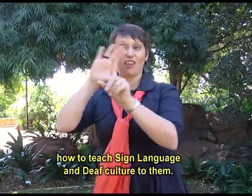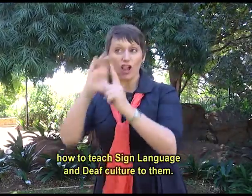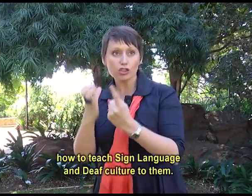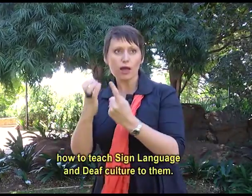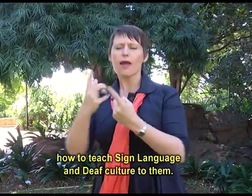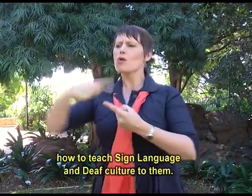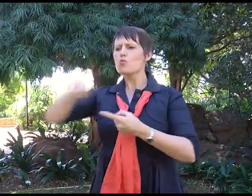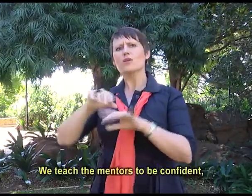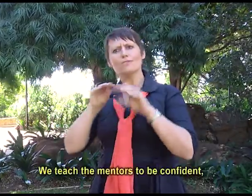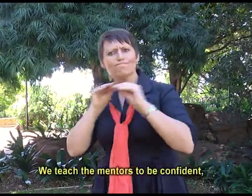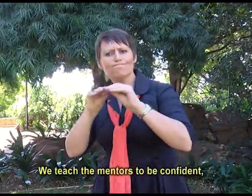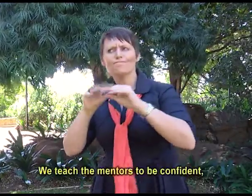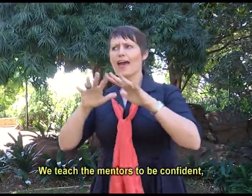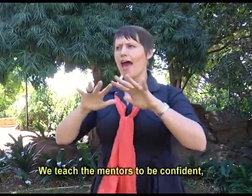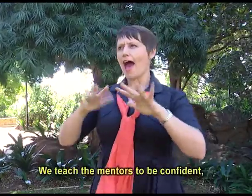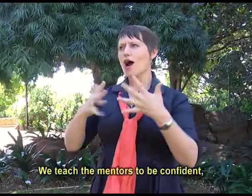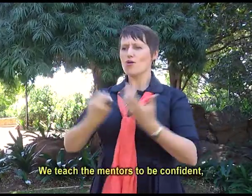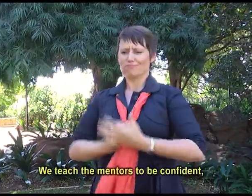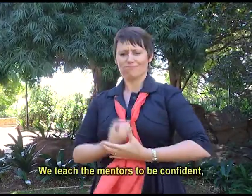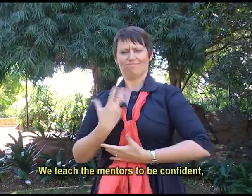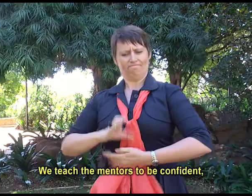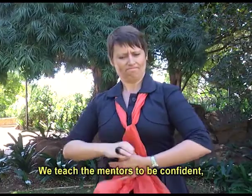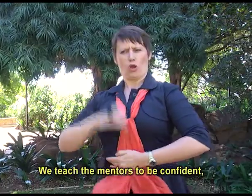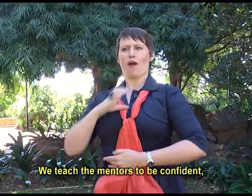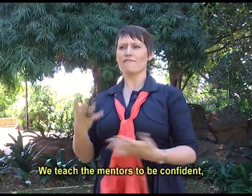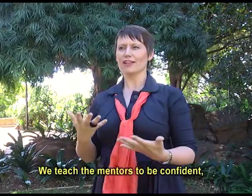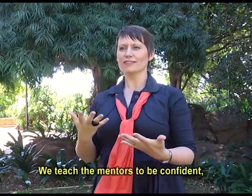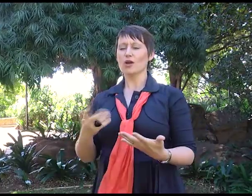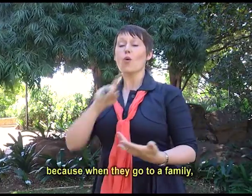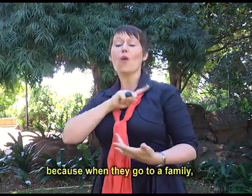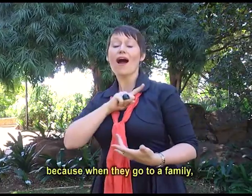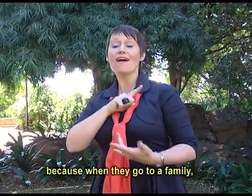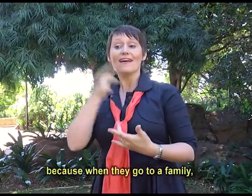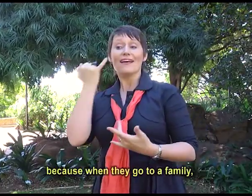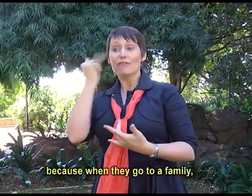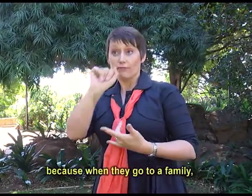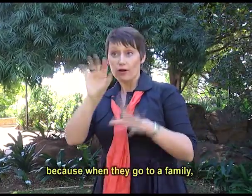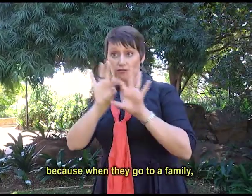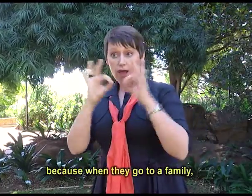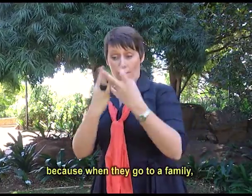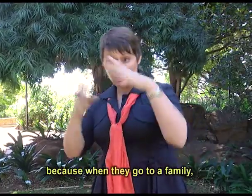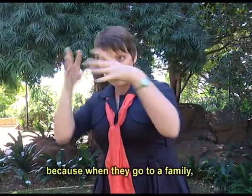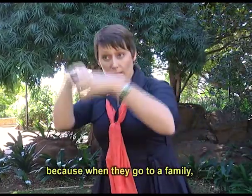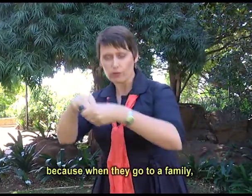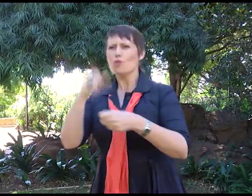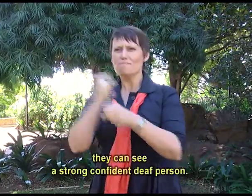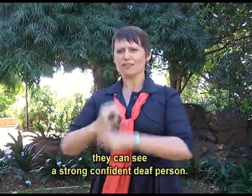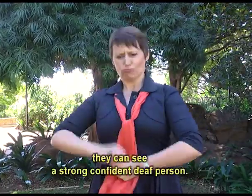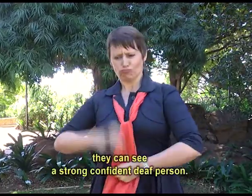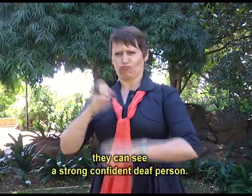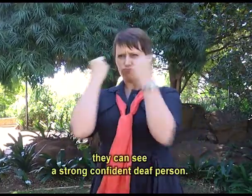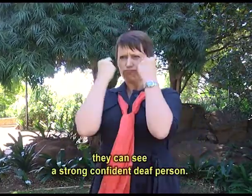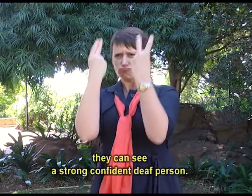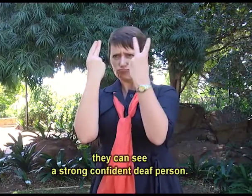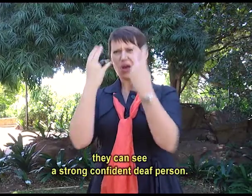deaf culture to them. We teach the mentors to be confident because when they go to a family, they can see a strong, confident